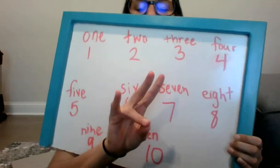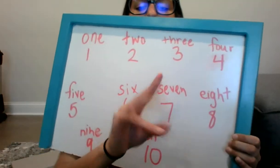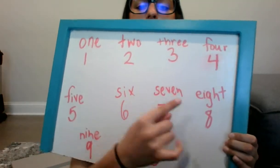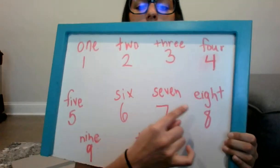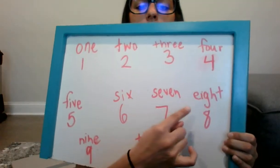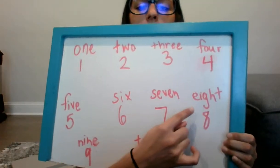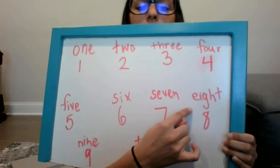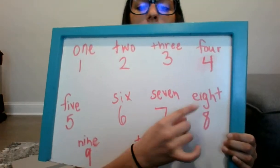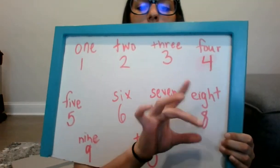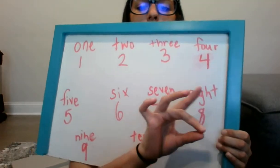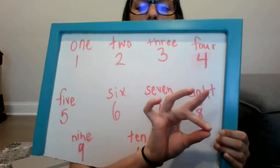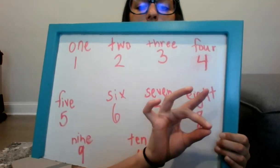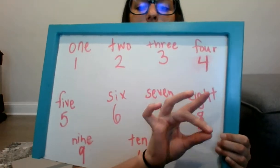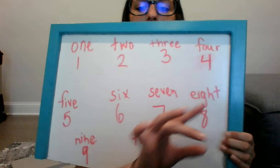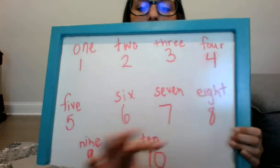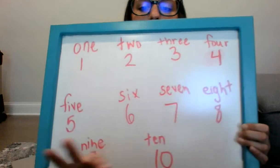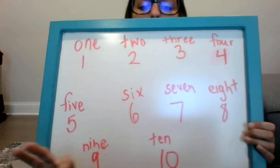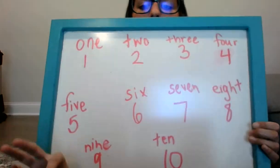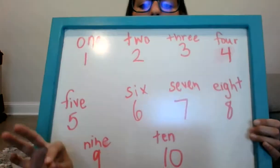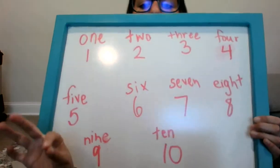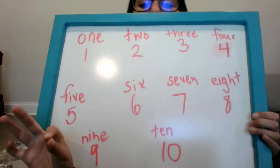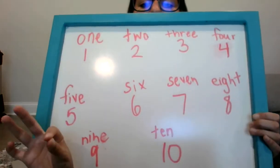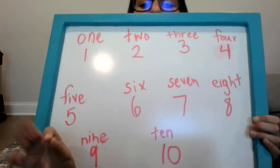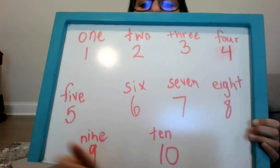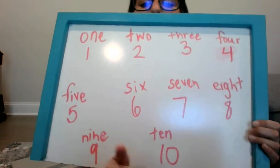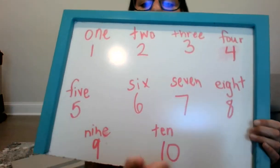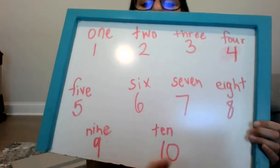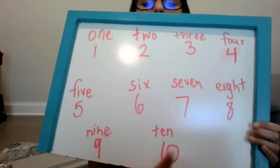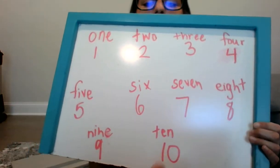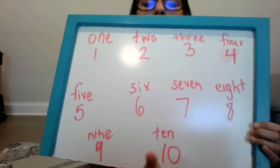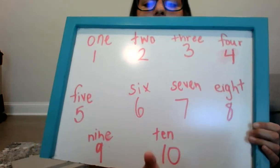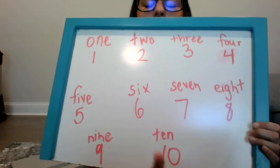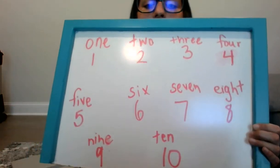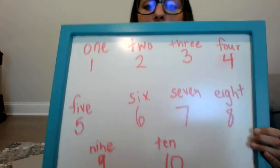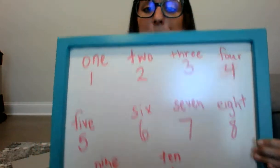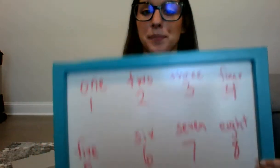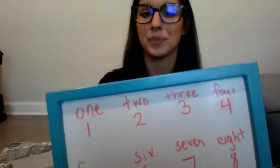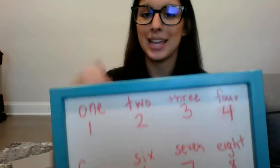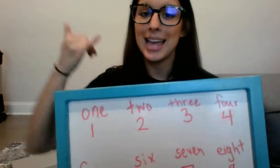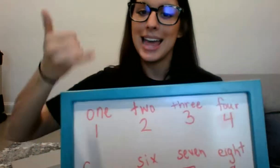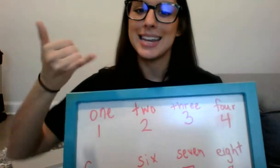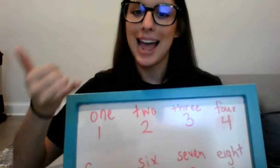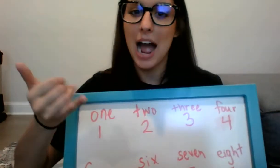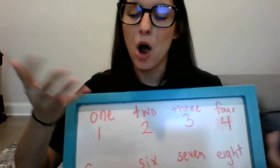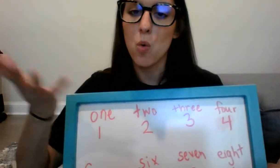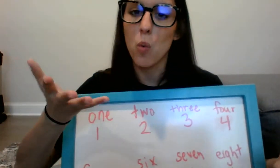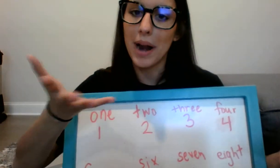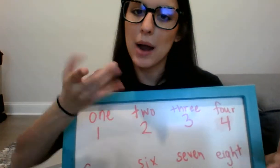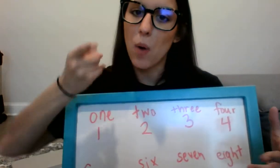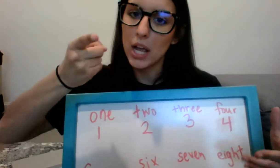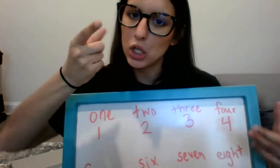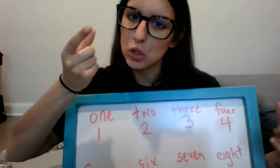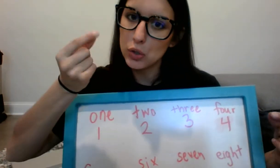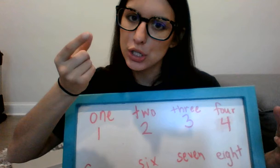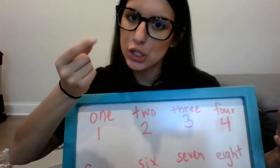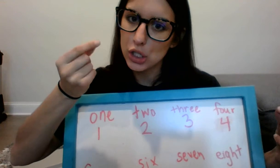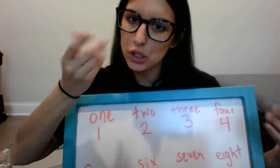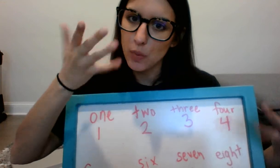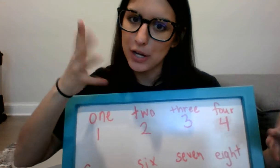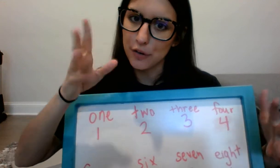7, 8, 9, 10. Now, what I want you to do when you're